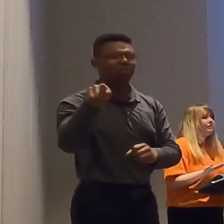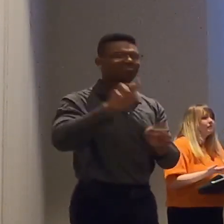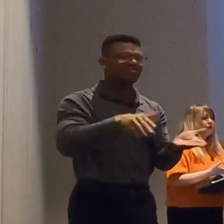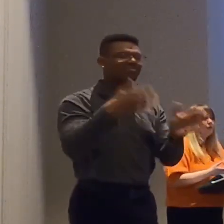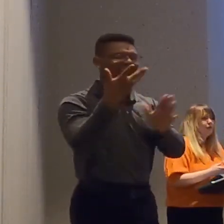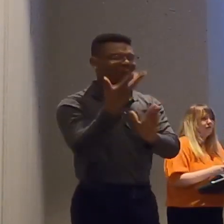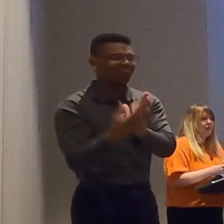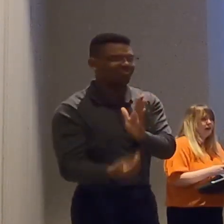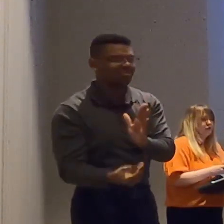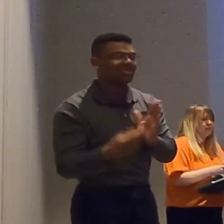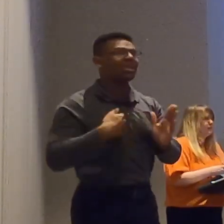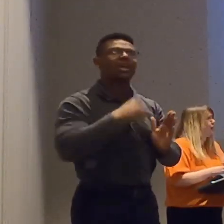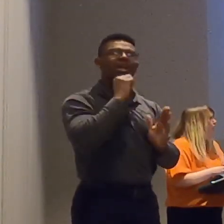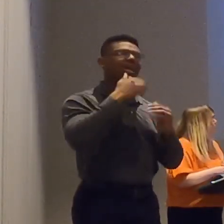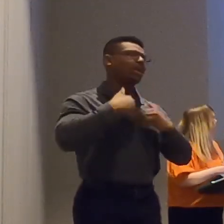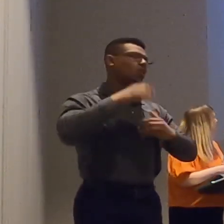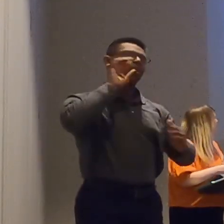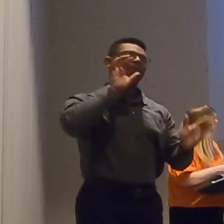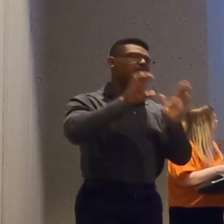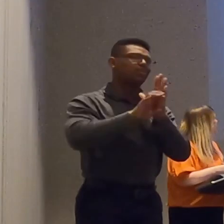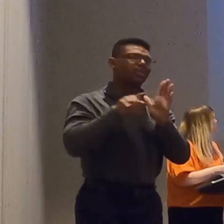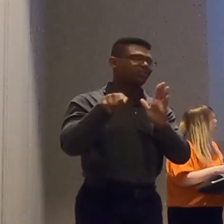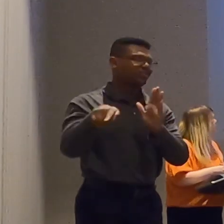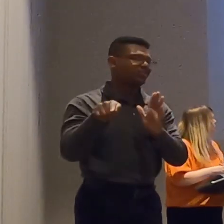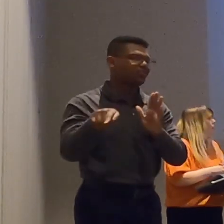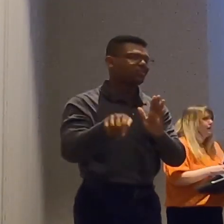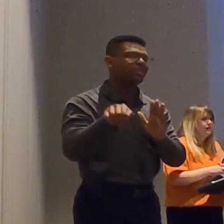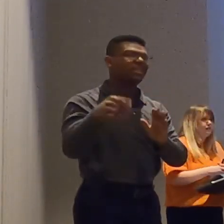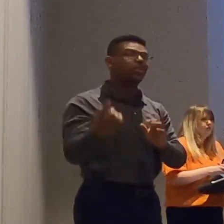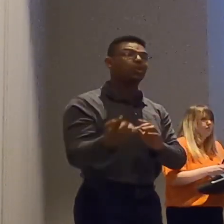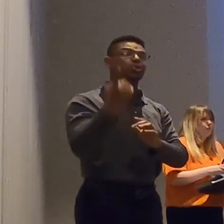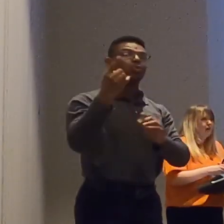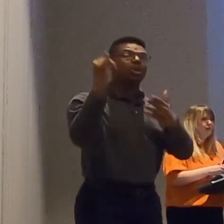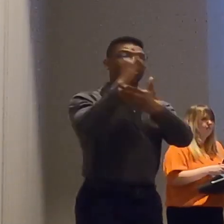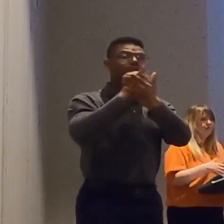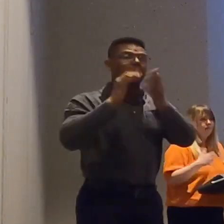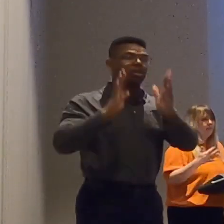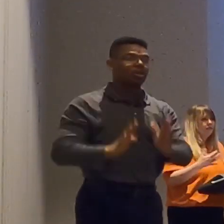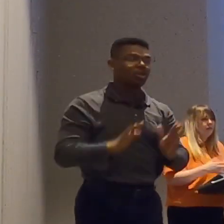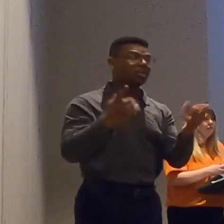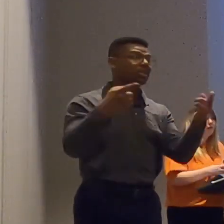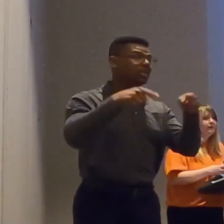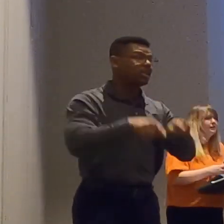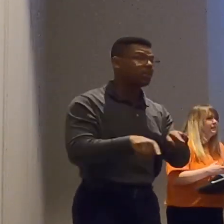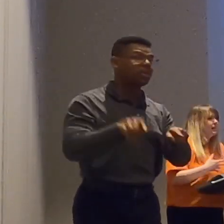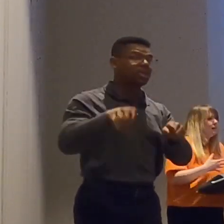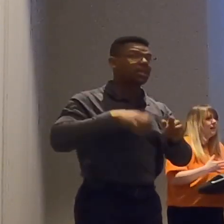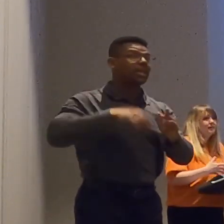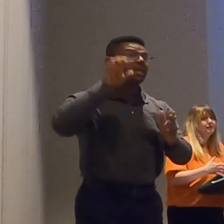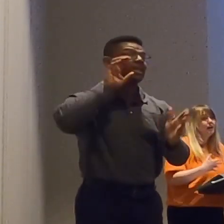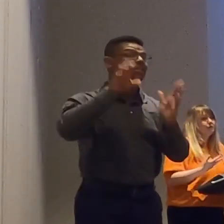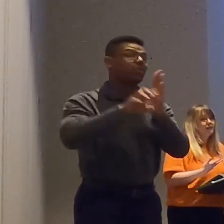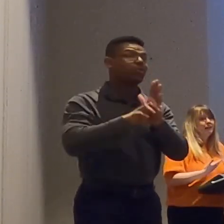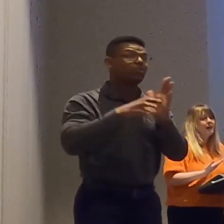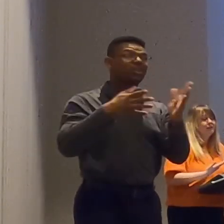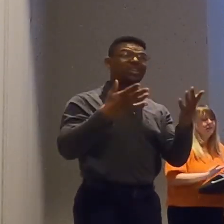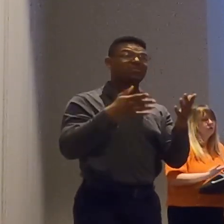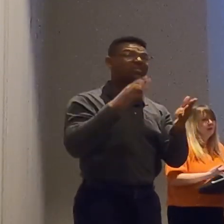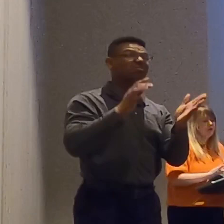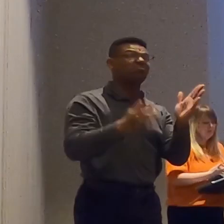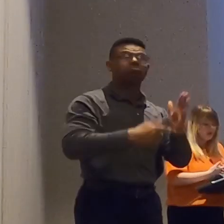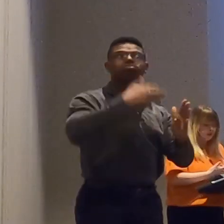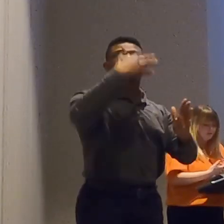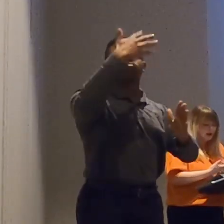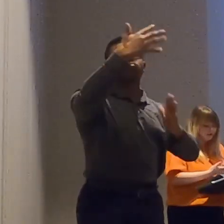Now, I don't have a photo of Rogers. He was one of those artists where, his photograph wasn't taken a lot. There's not really a lot